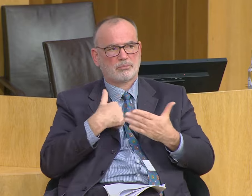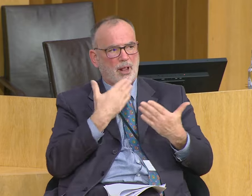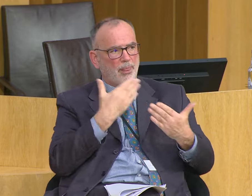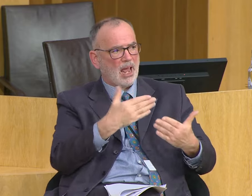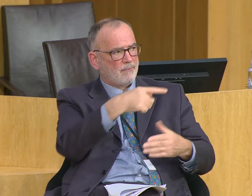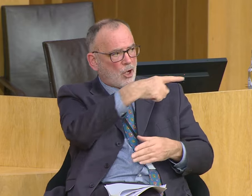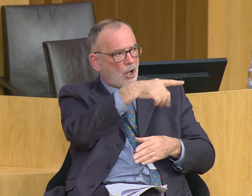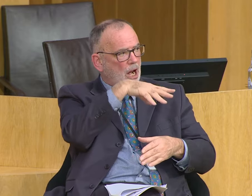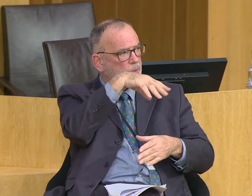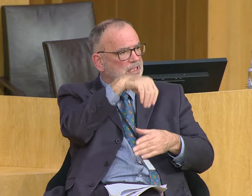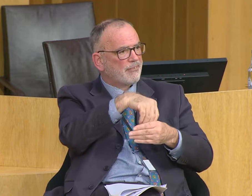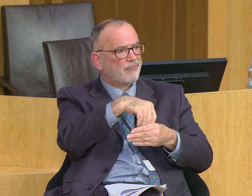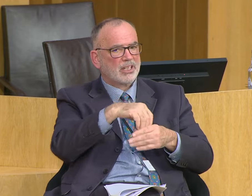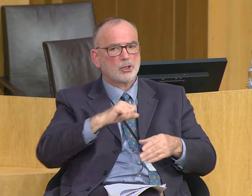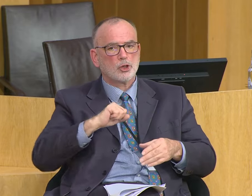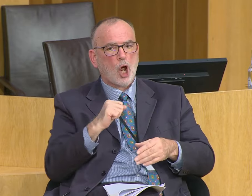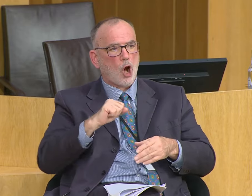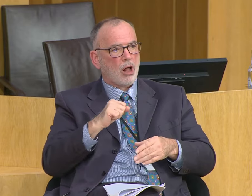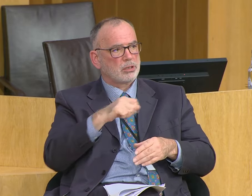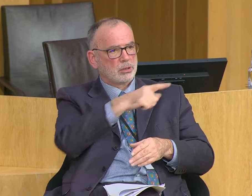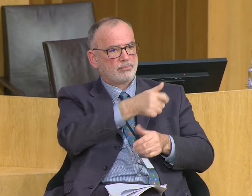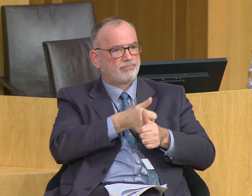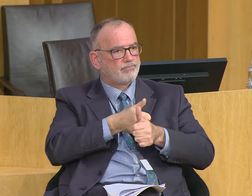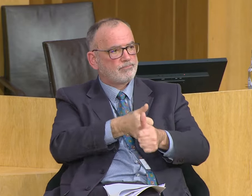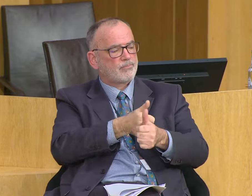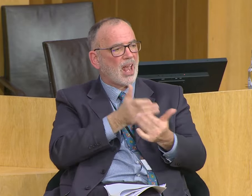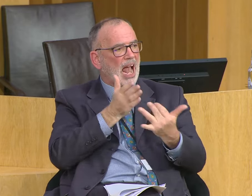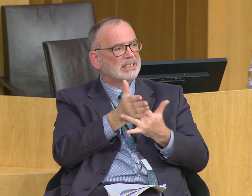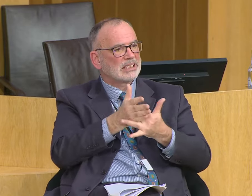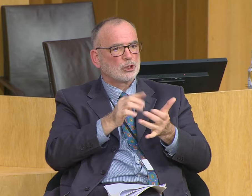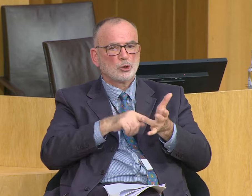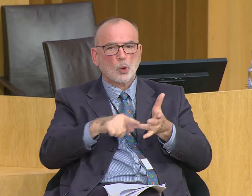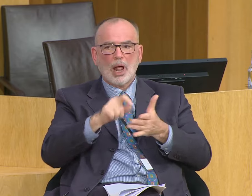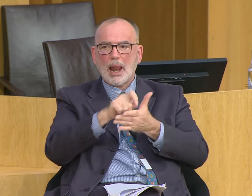They're realising that they're making us responsible to have to make the change when it should be everyone